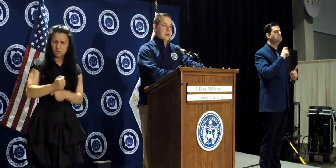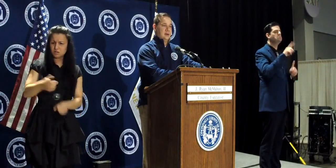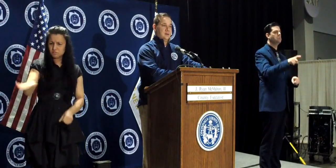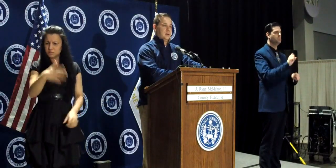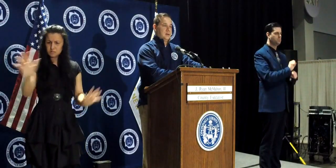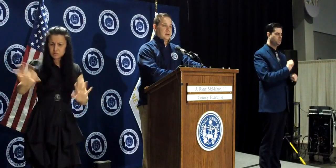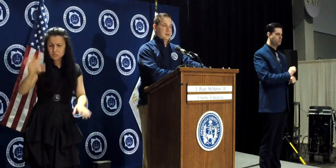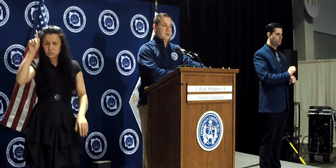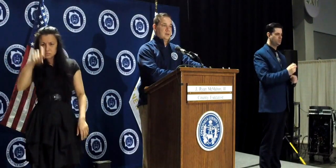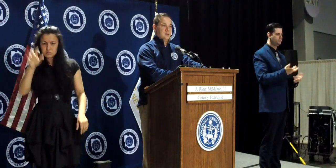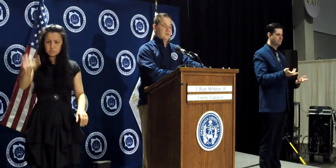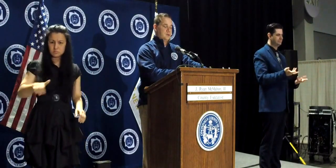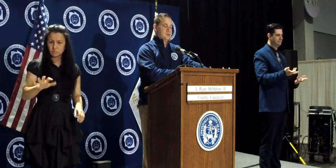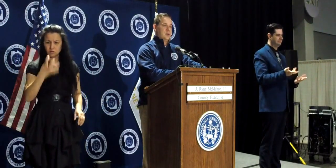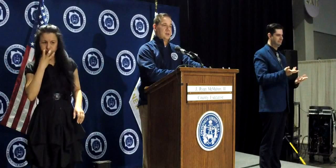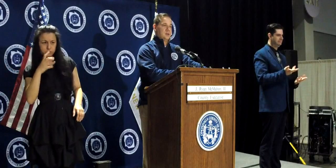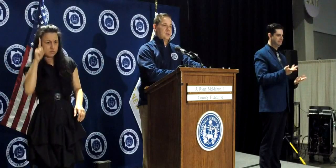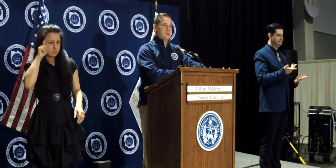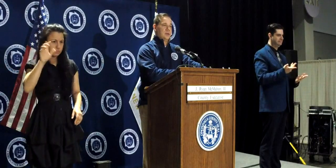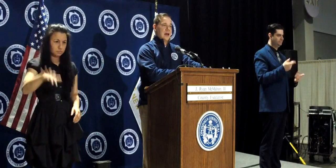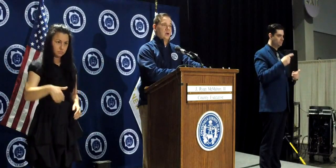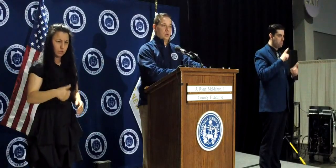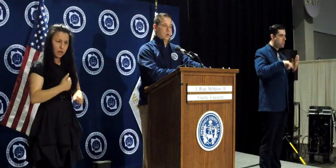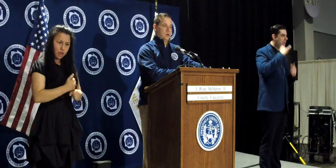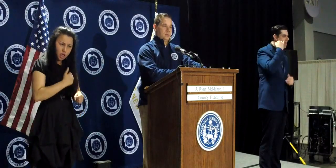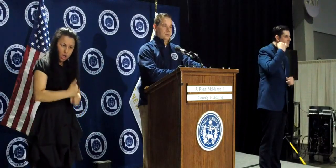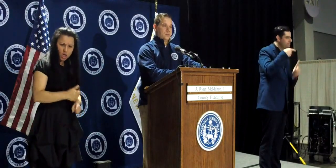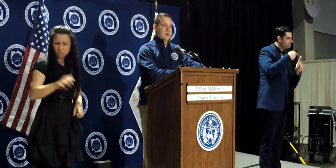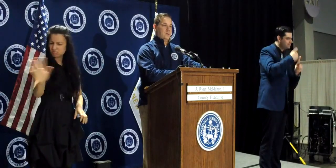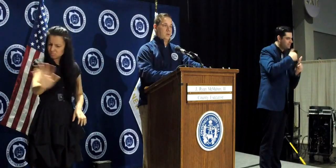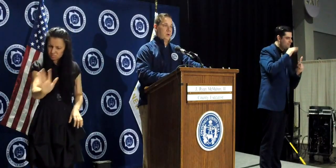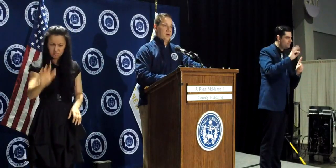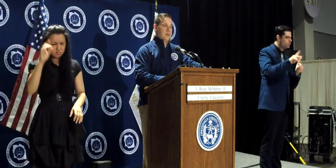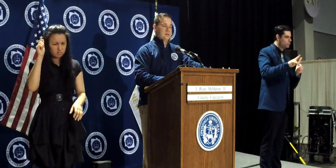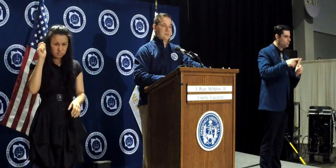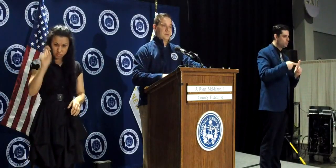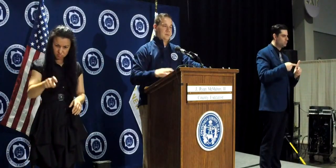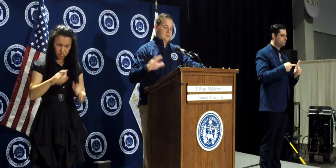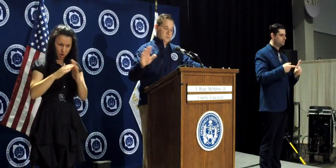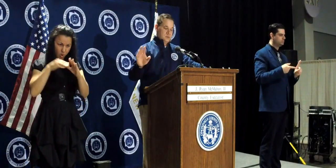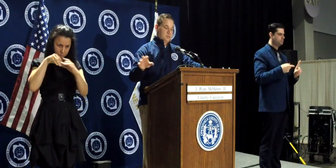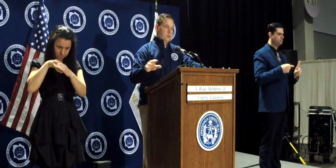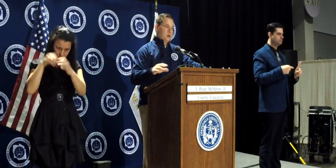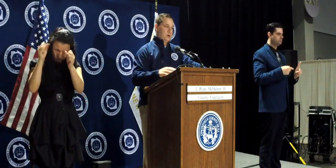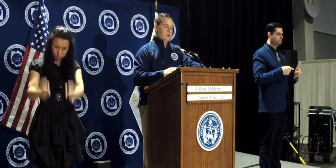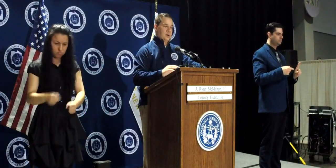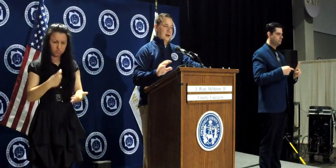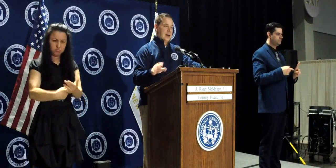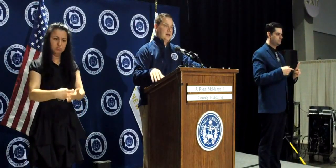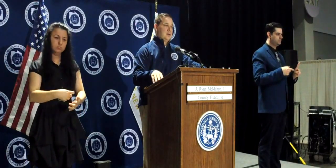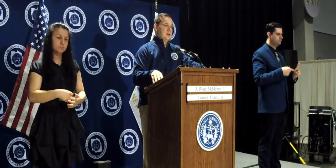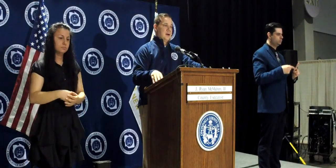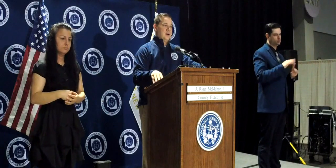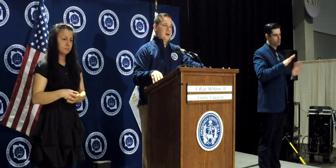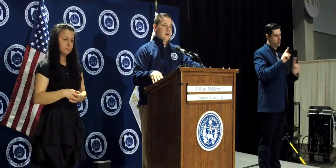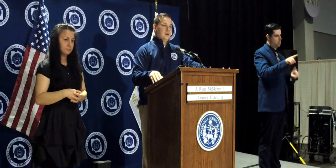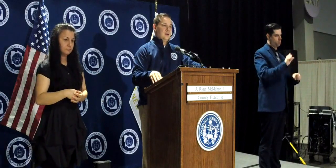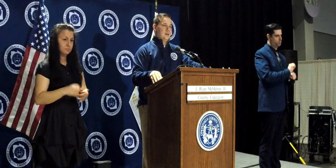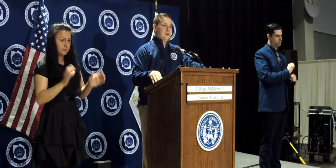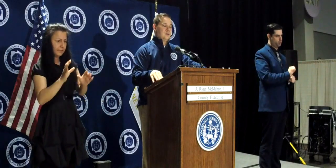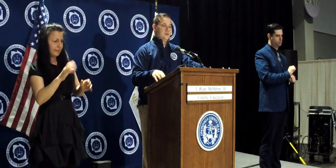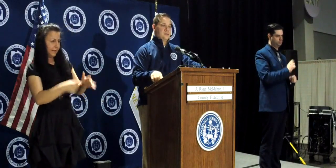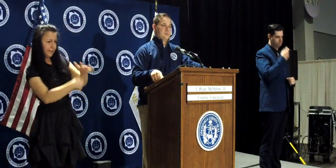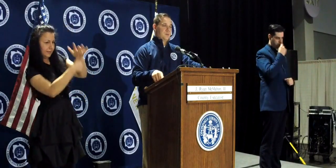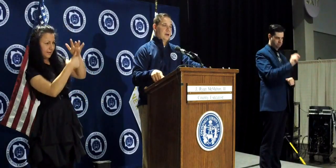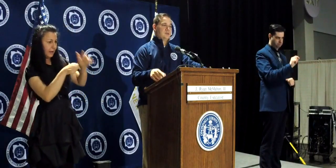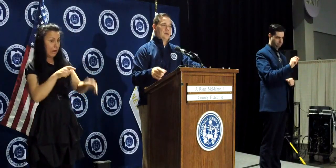You can't, if you're sick, you cannot go to work. And if you're worried about something with the employer or whatnot,